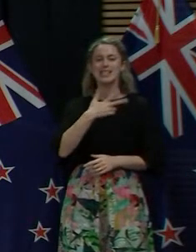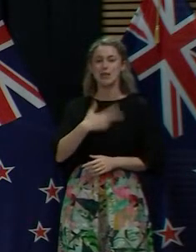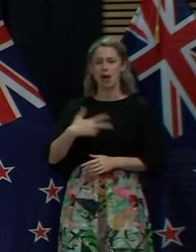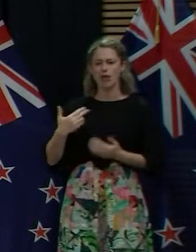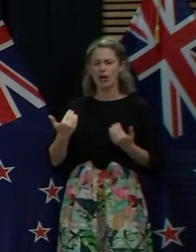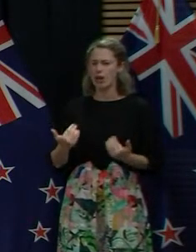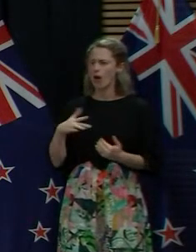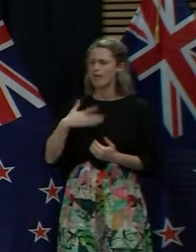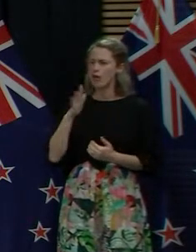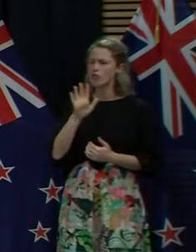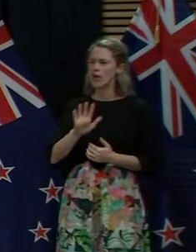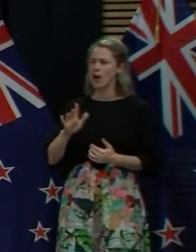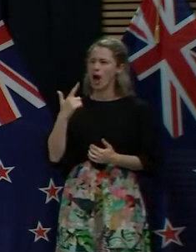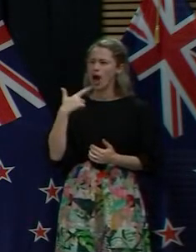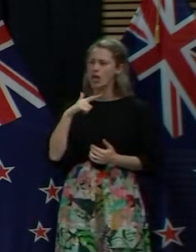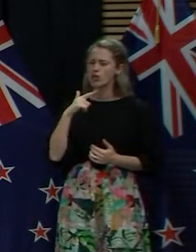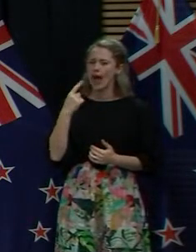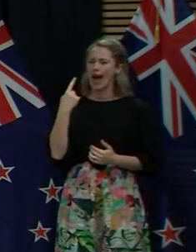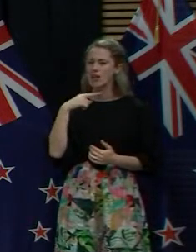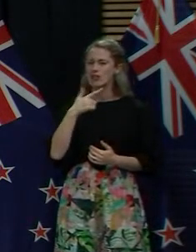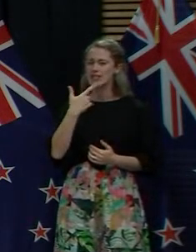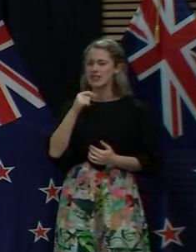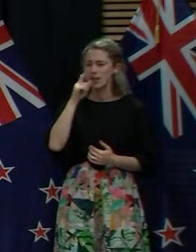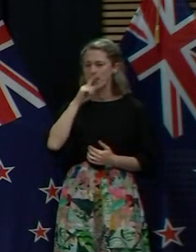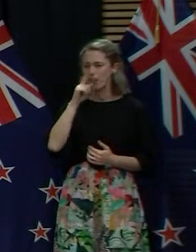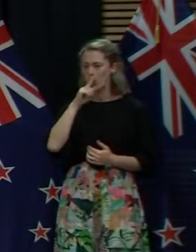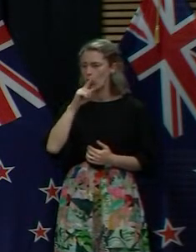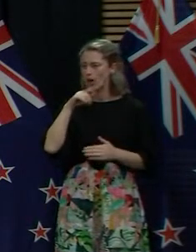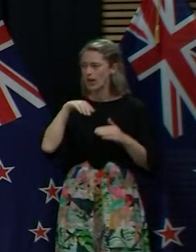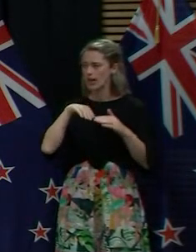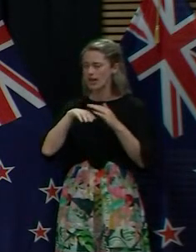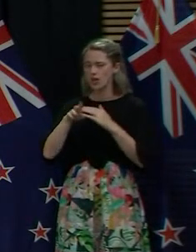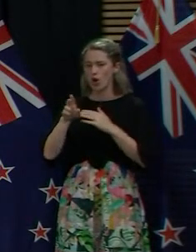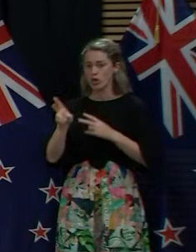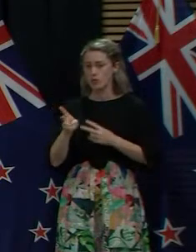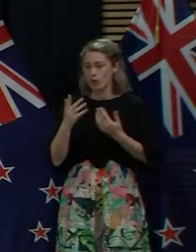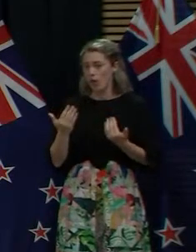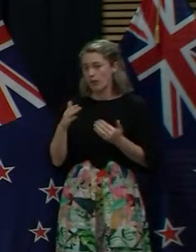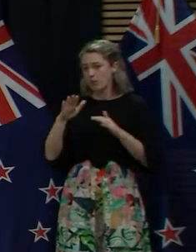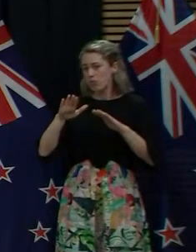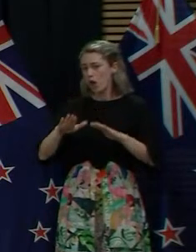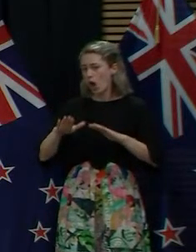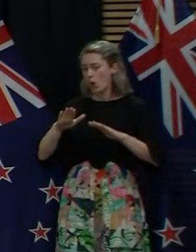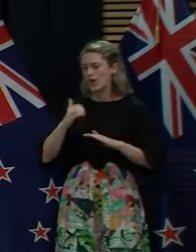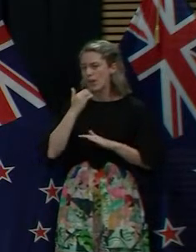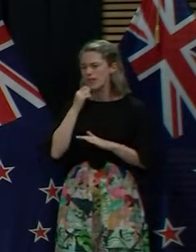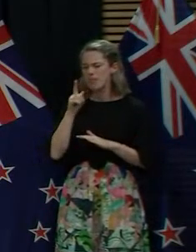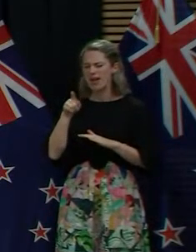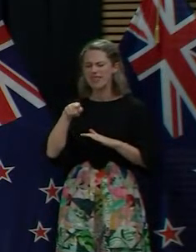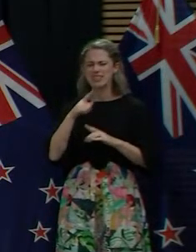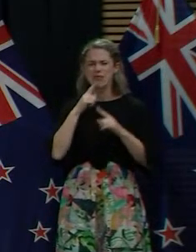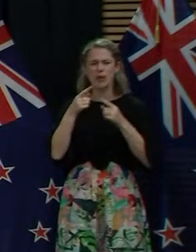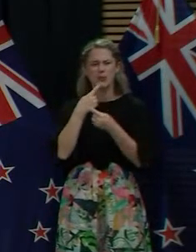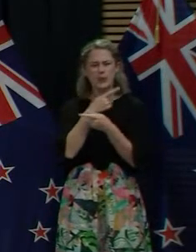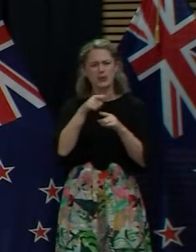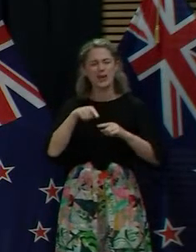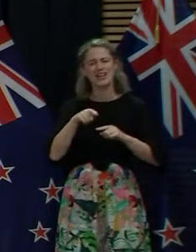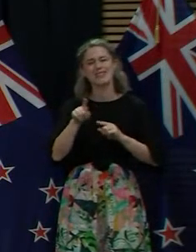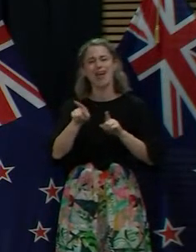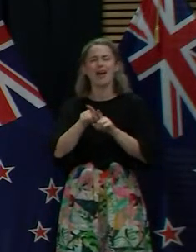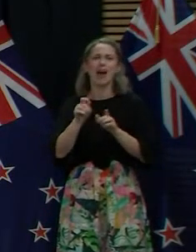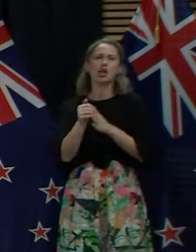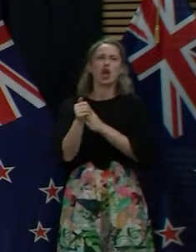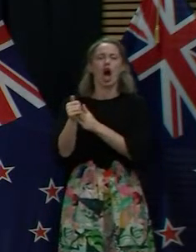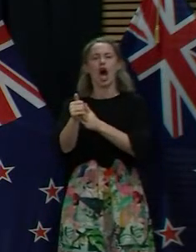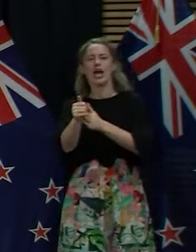seeing, I believe it's about 170 hospitalisations at the moment, relatively low numbers. These are guides for us as we work up